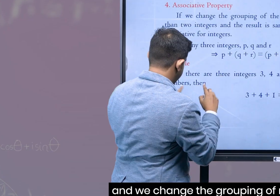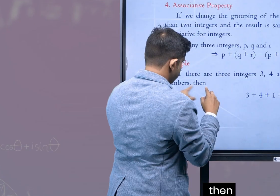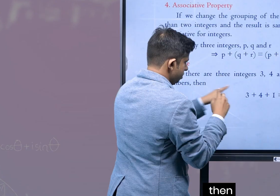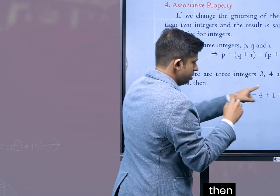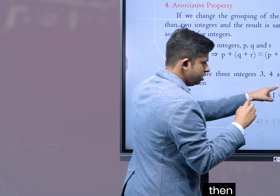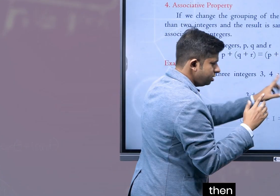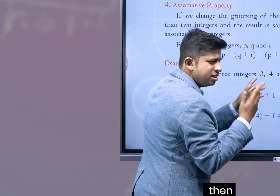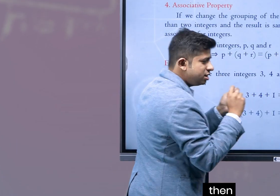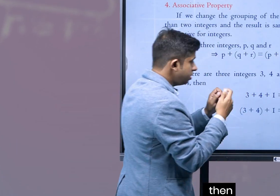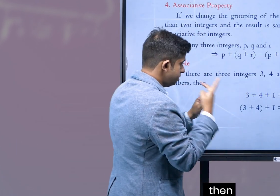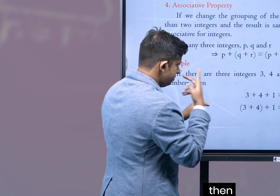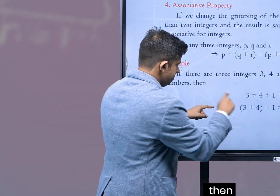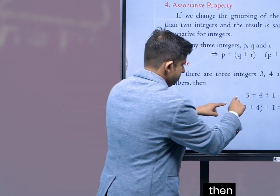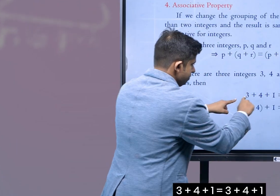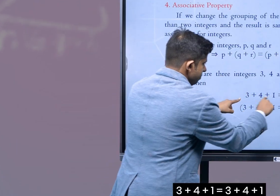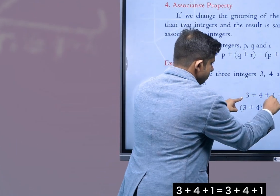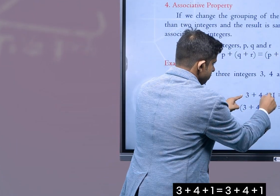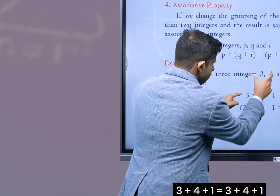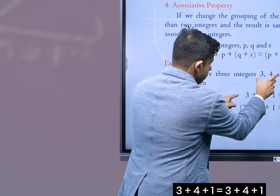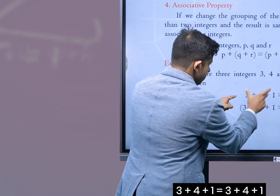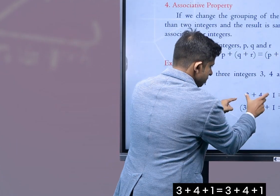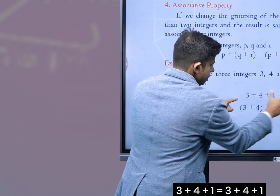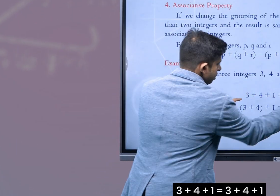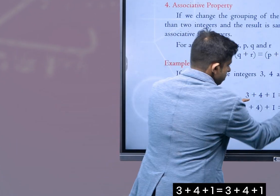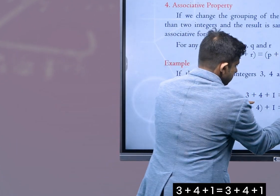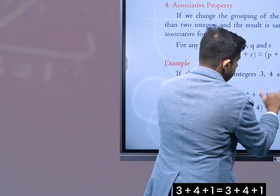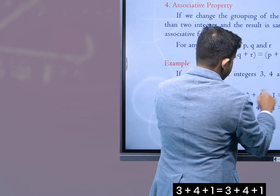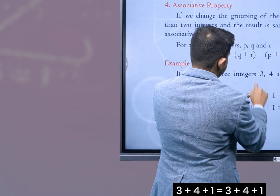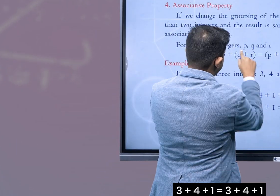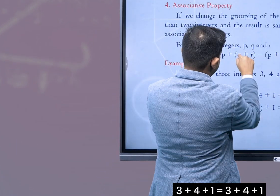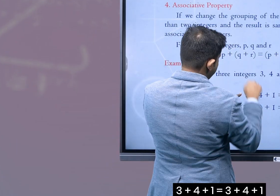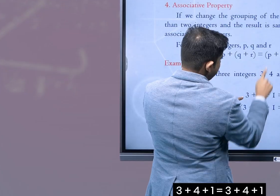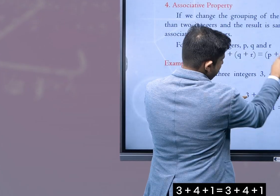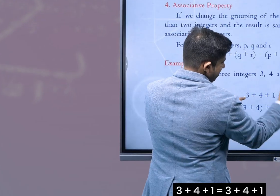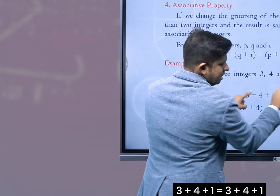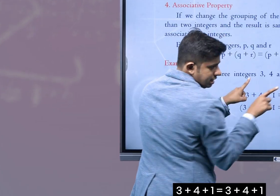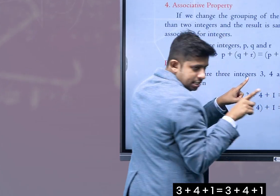then 3 plus 4 plus 1 is equal to 3 plus 4 plus 1.